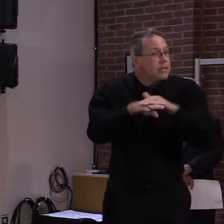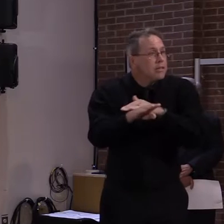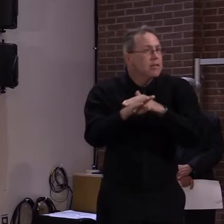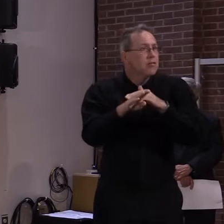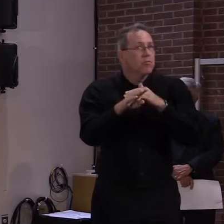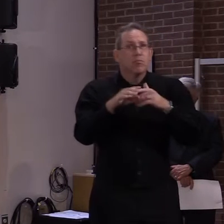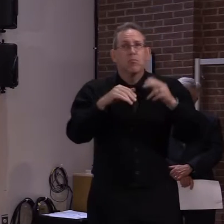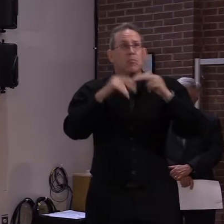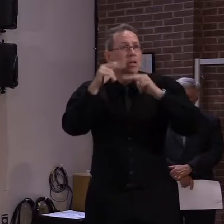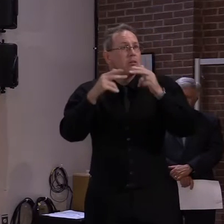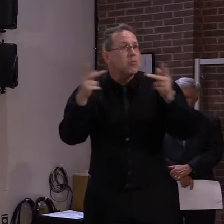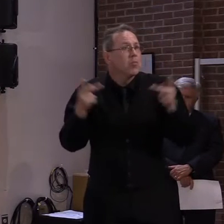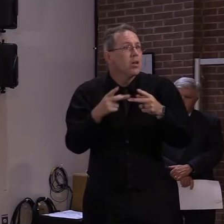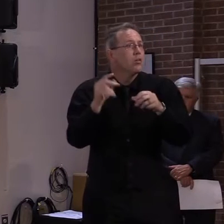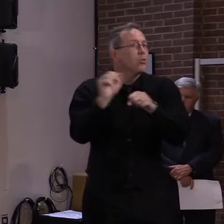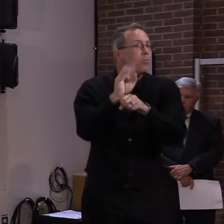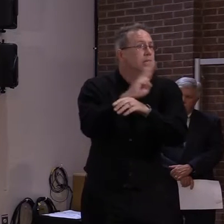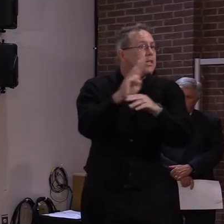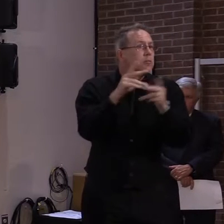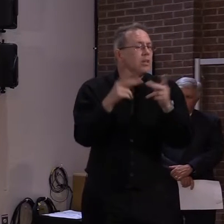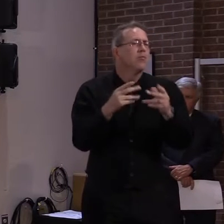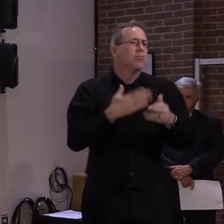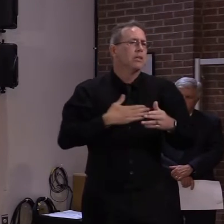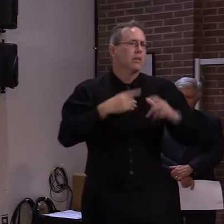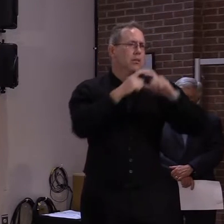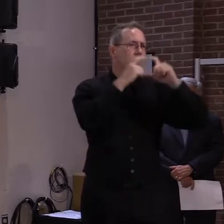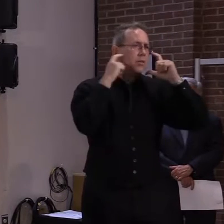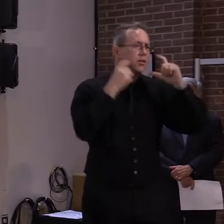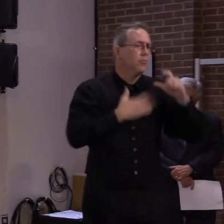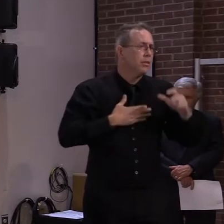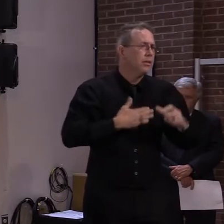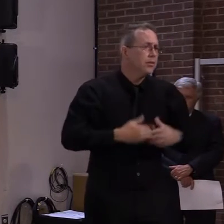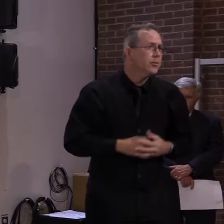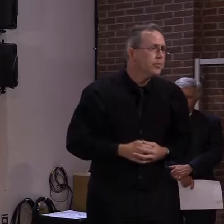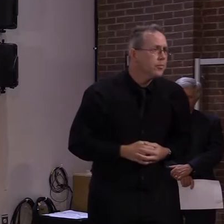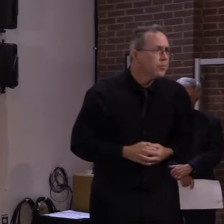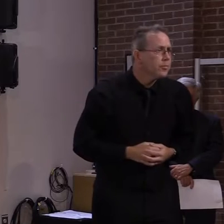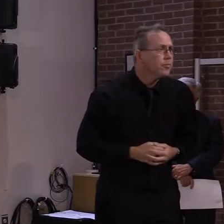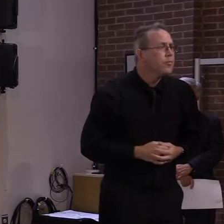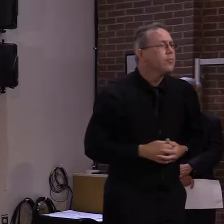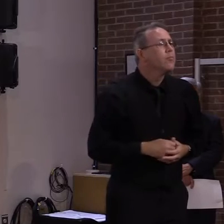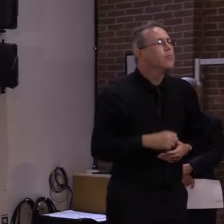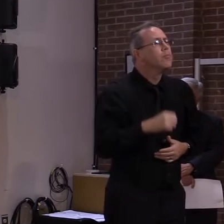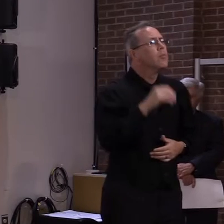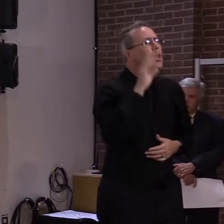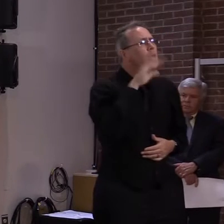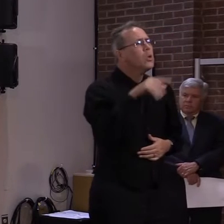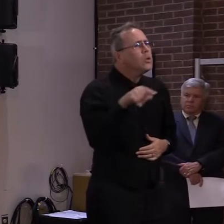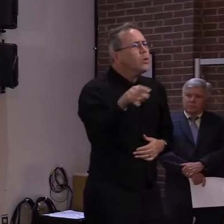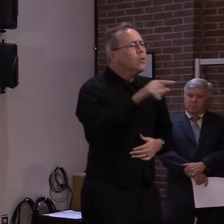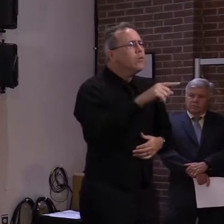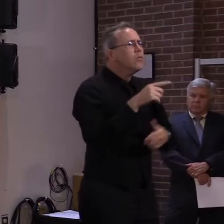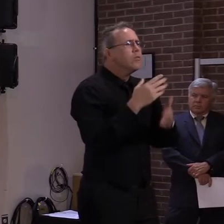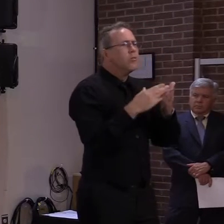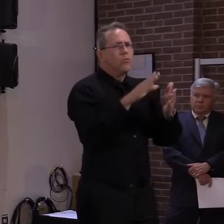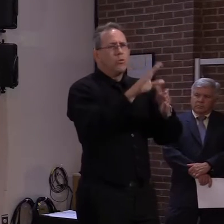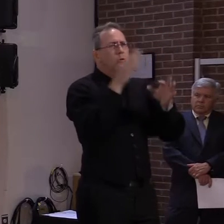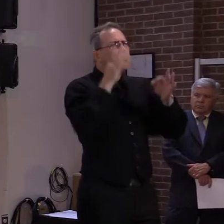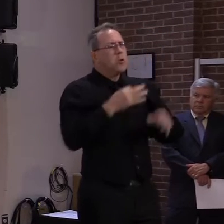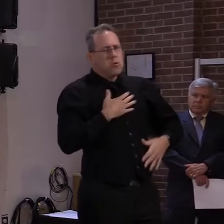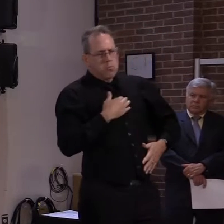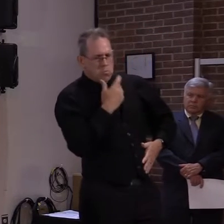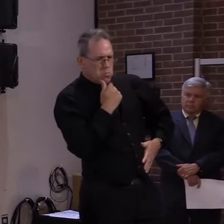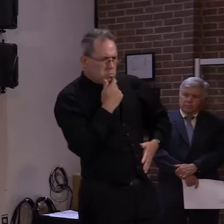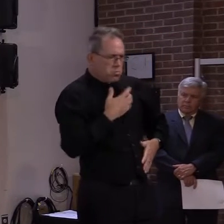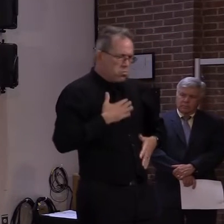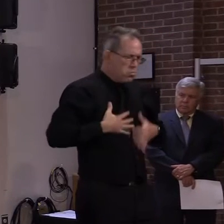Regardless of the choices each of us make, we must remember we're all in this together. And fortunately,